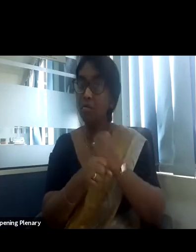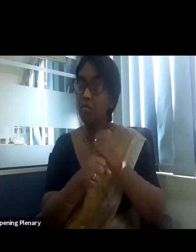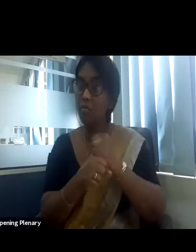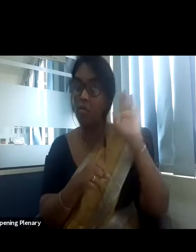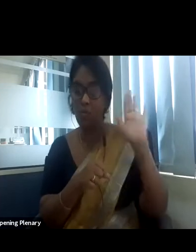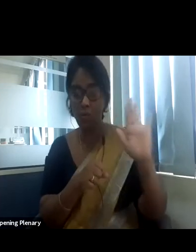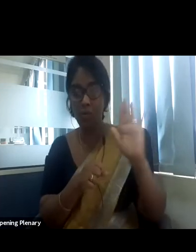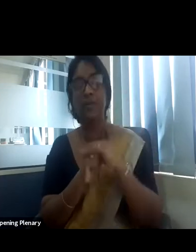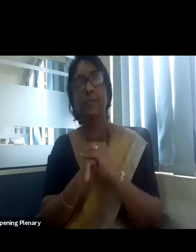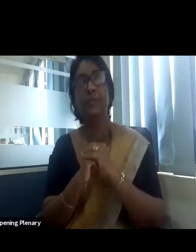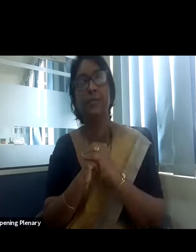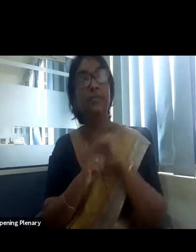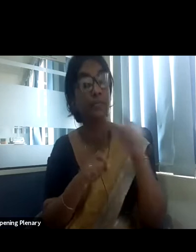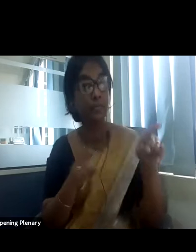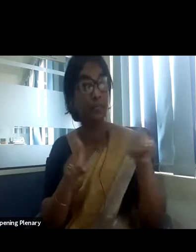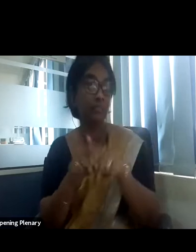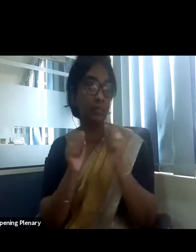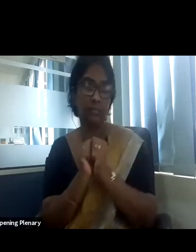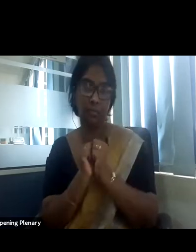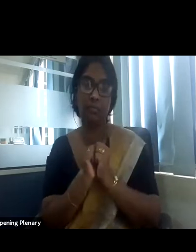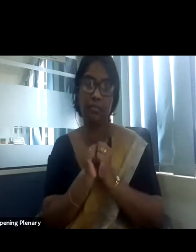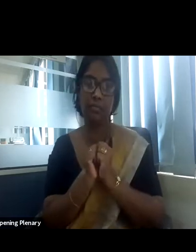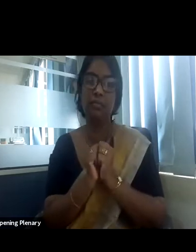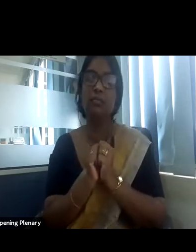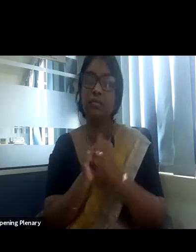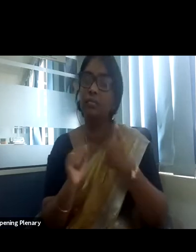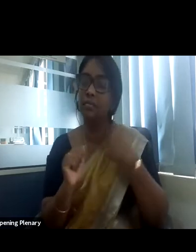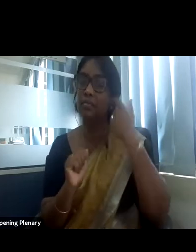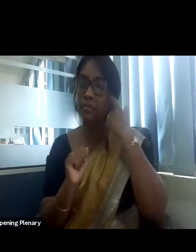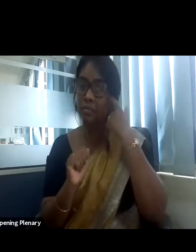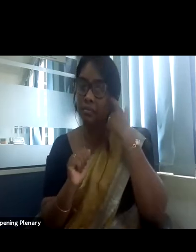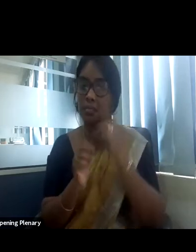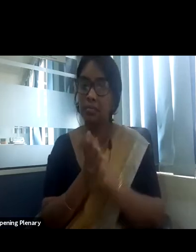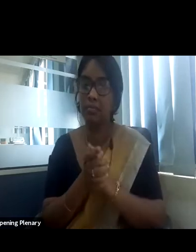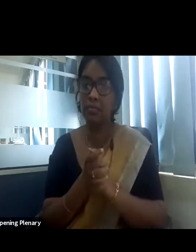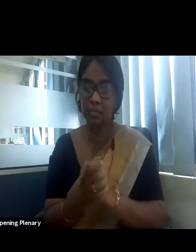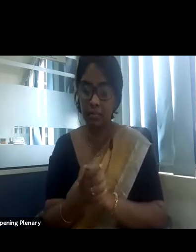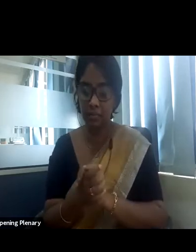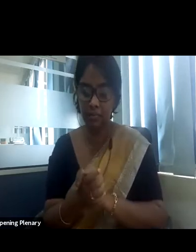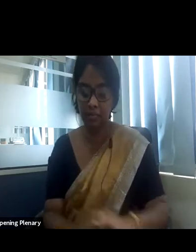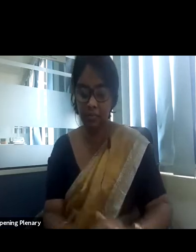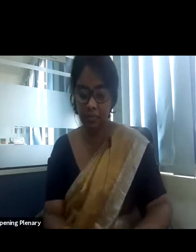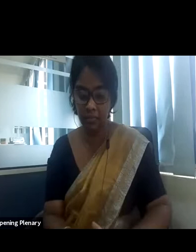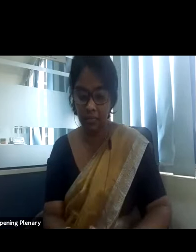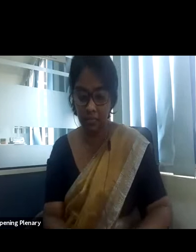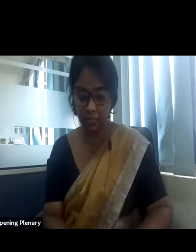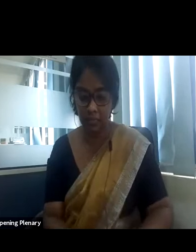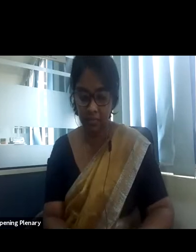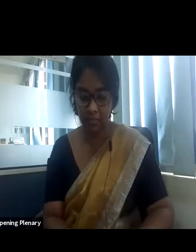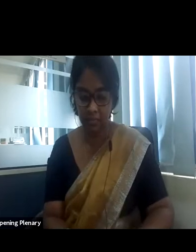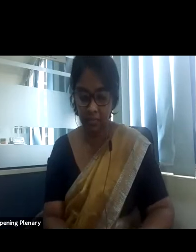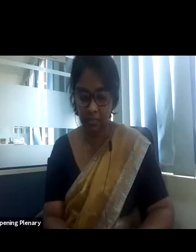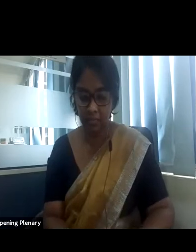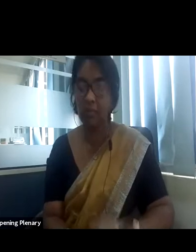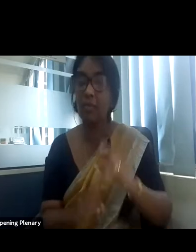so by doing so ideally in a manner which brings additional benefits like capital investments, infrastructure